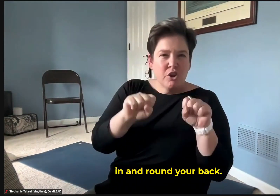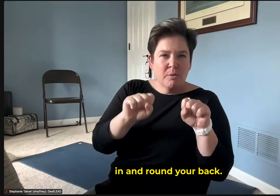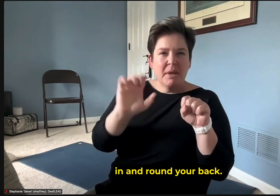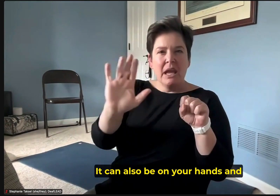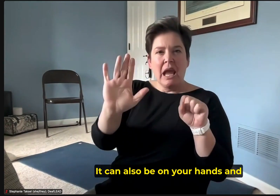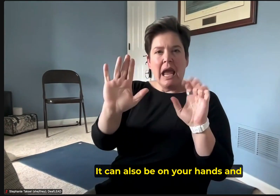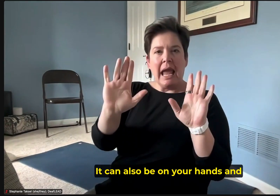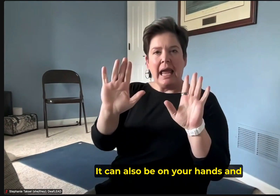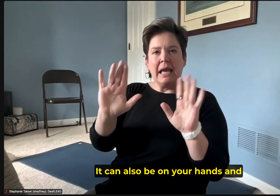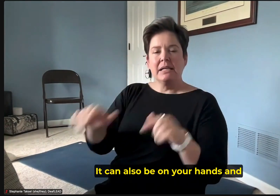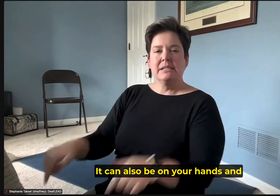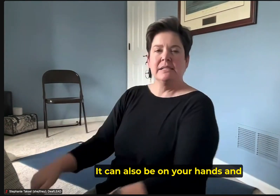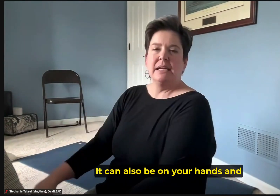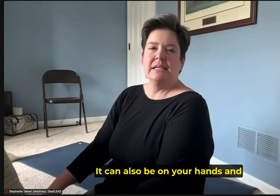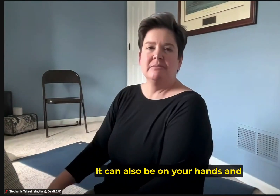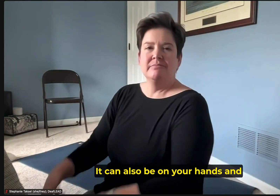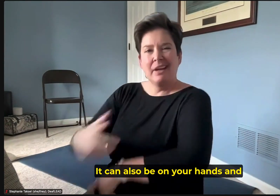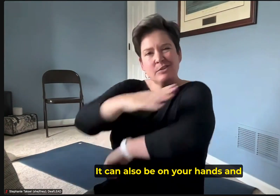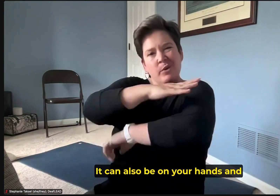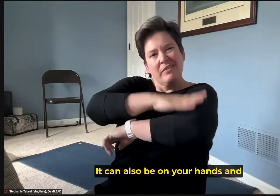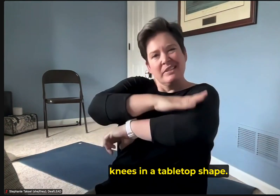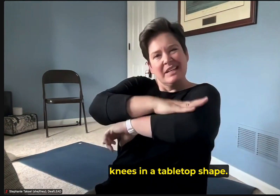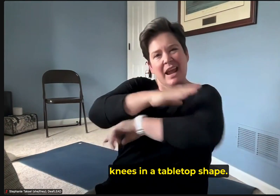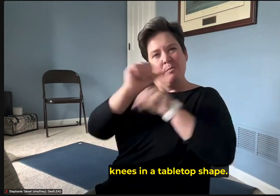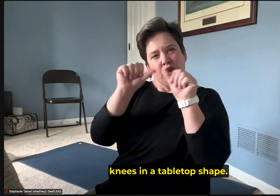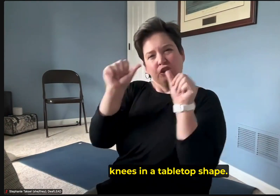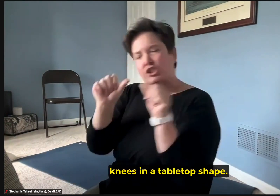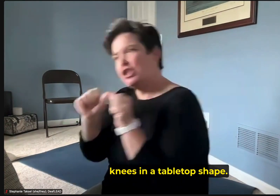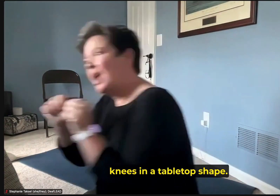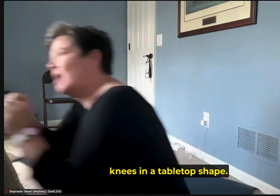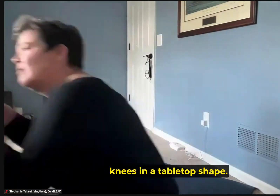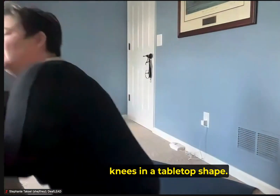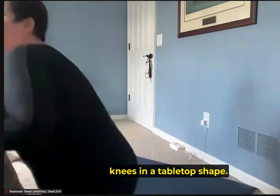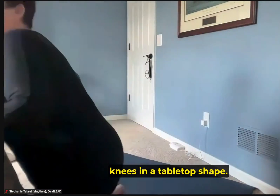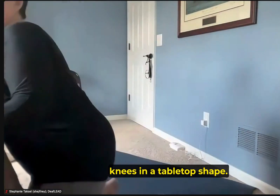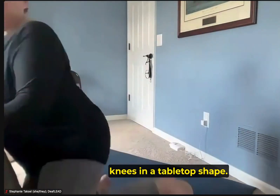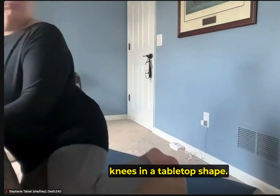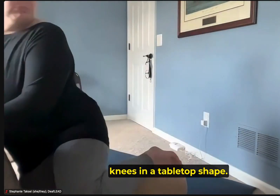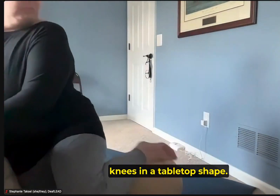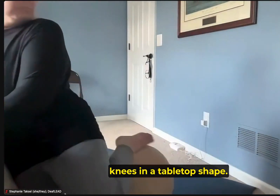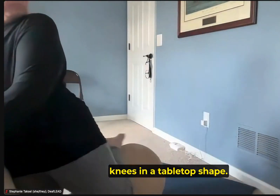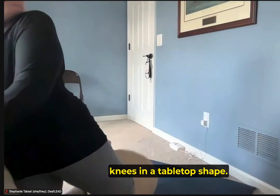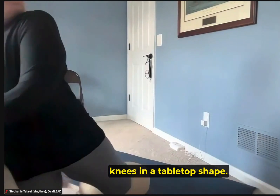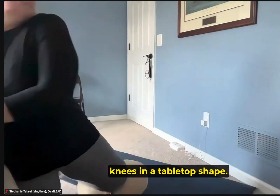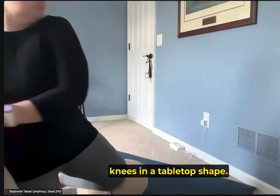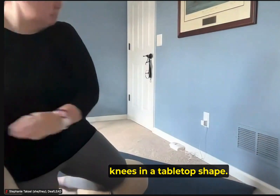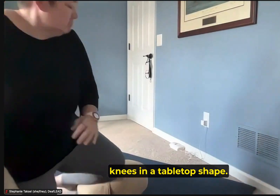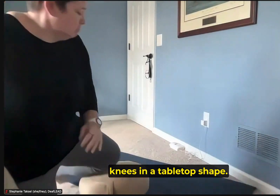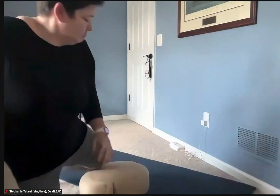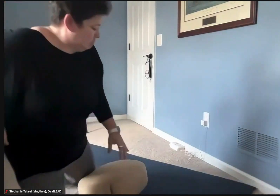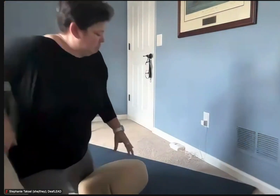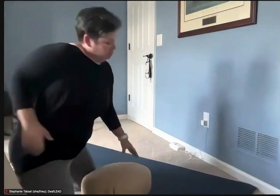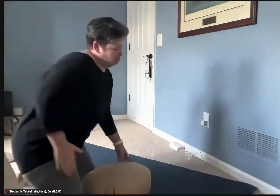back. You can also be on your hands and knees in a tabletop shape,